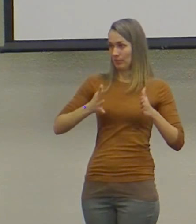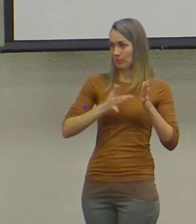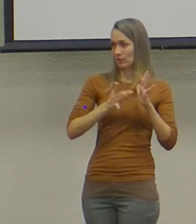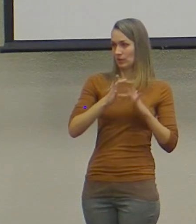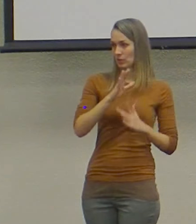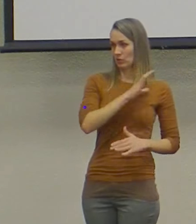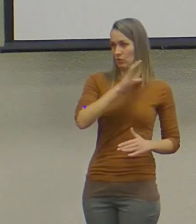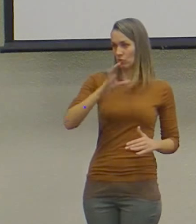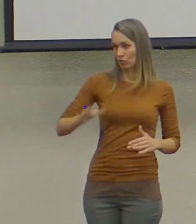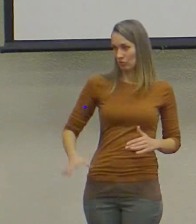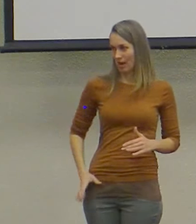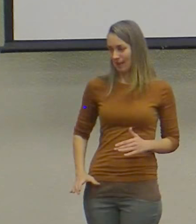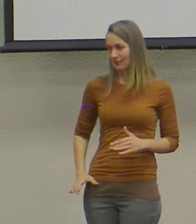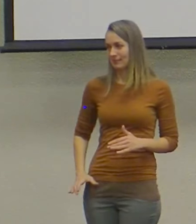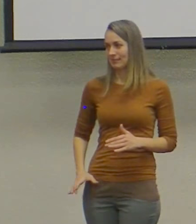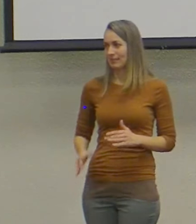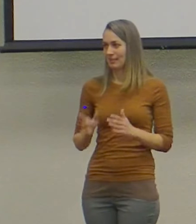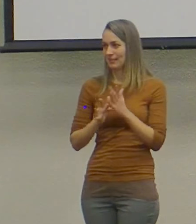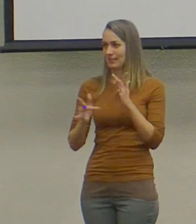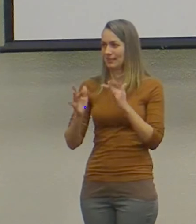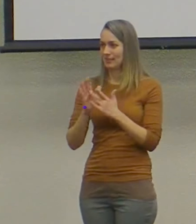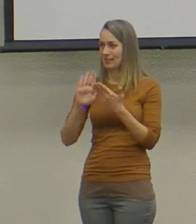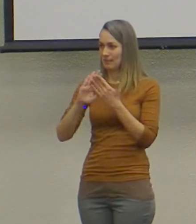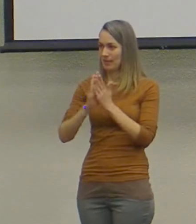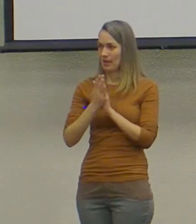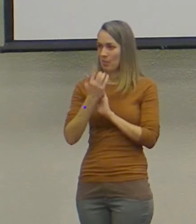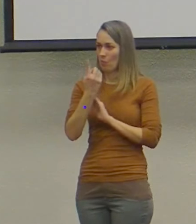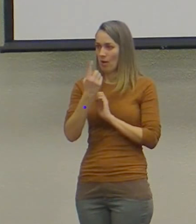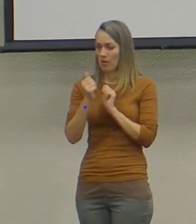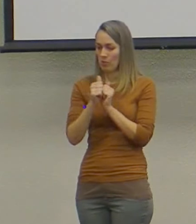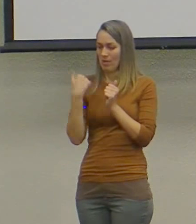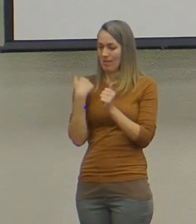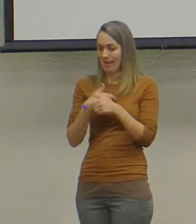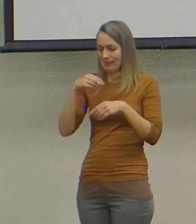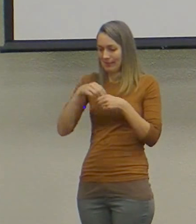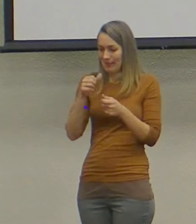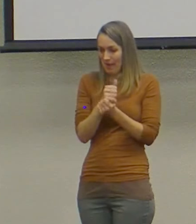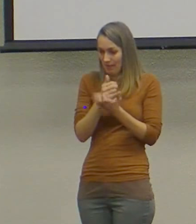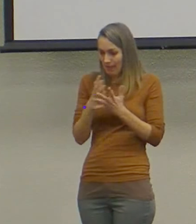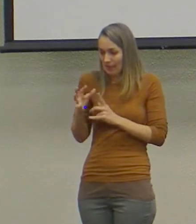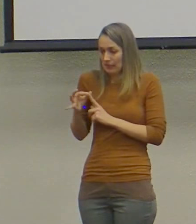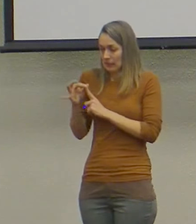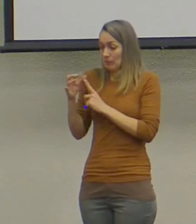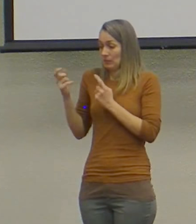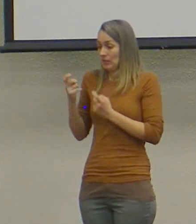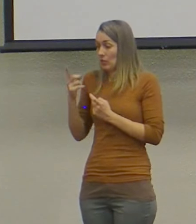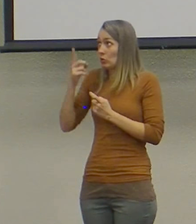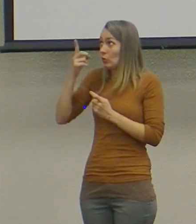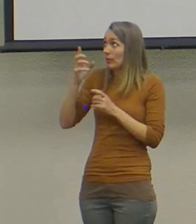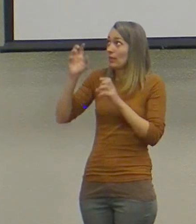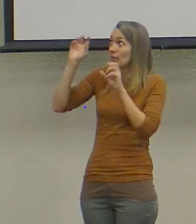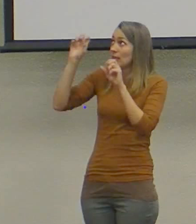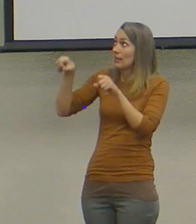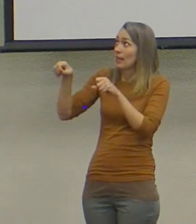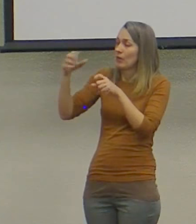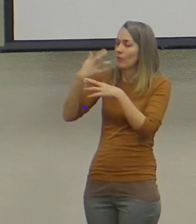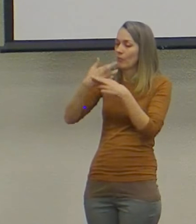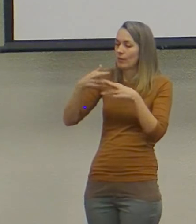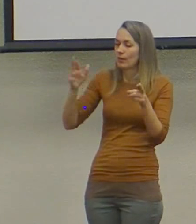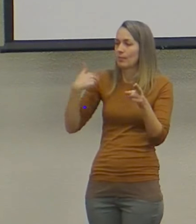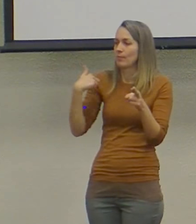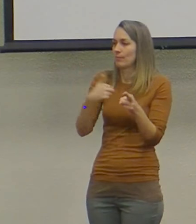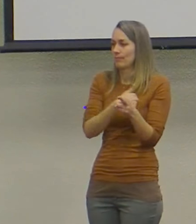became one with us in everything except our sin, in order that he might redeem